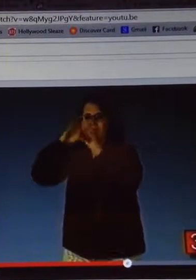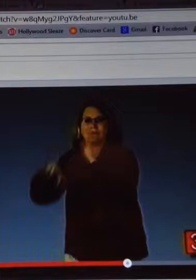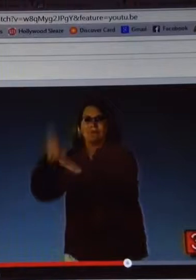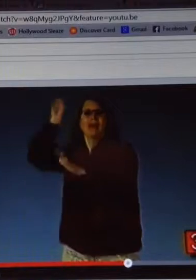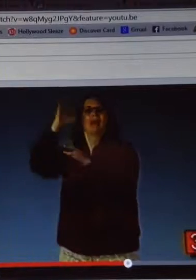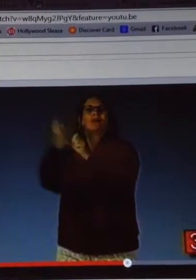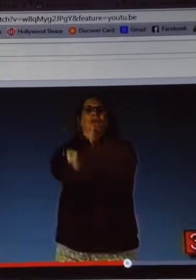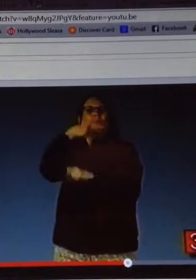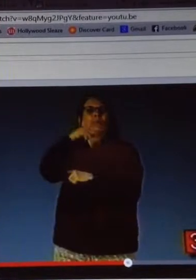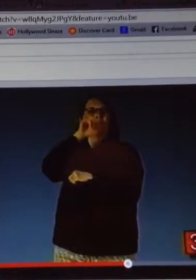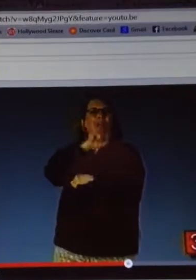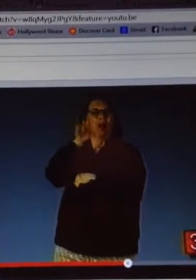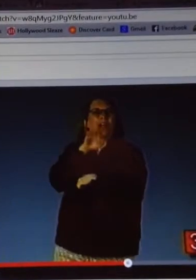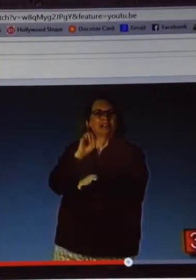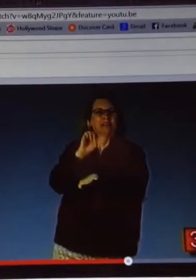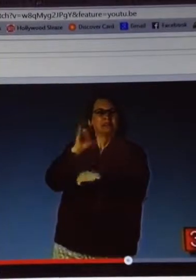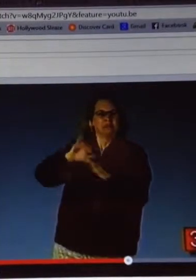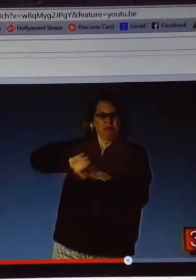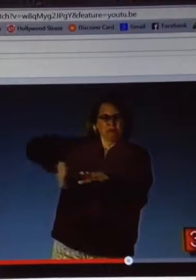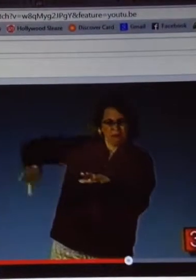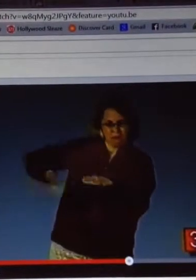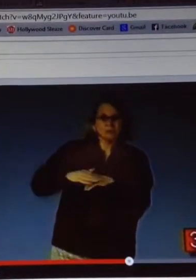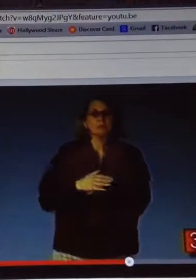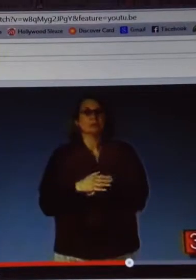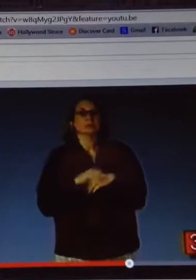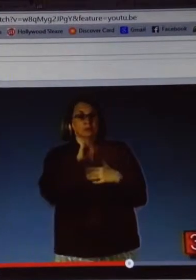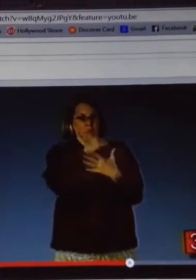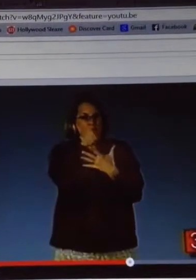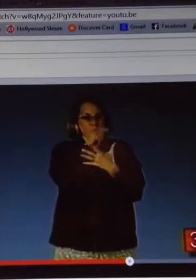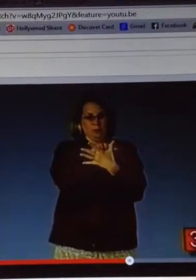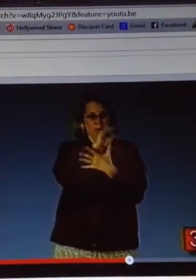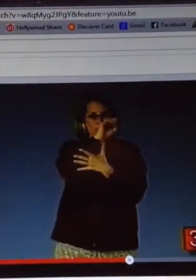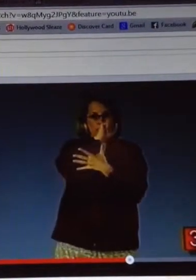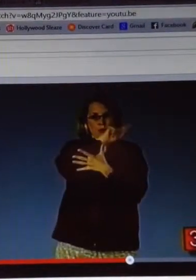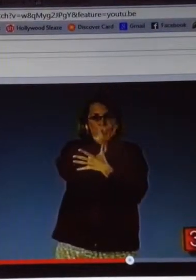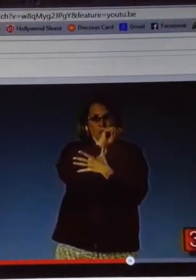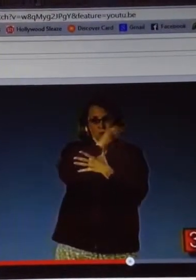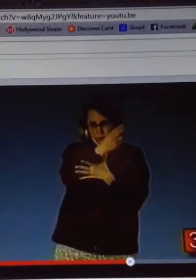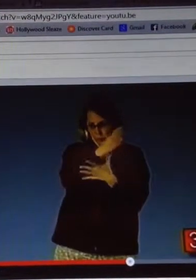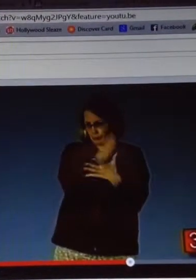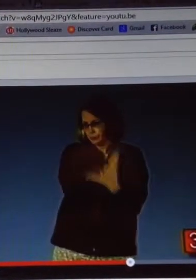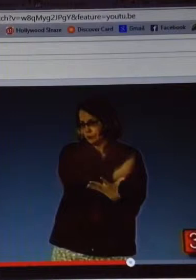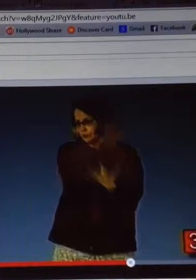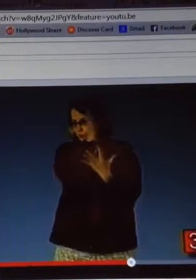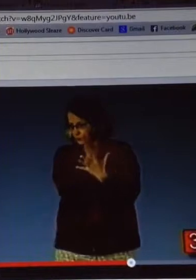So they break one of the flatbreads. I forgot the name of the other one, but